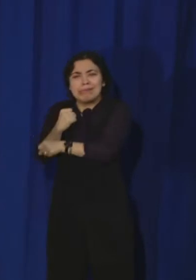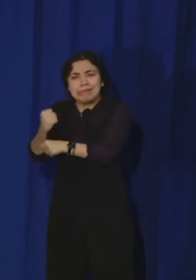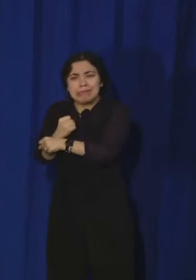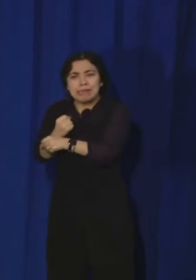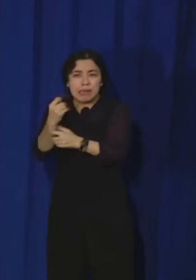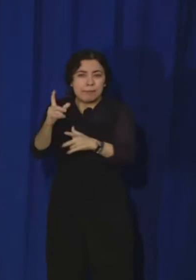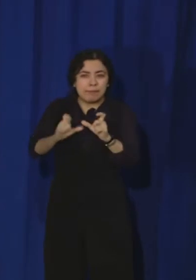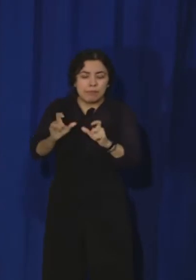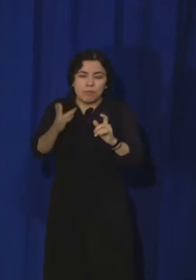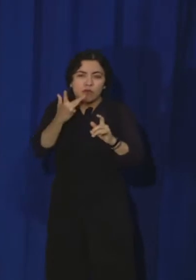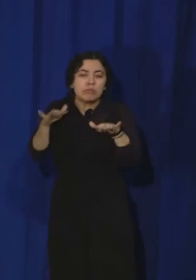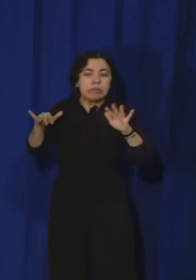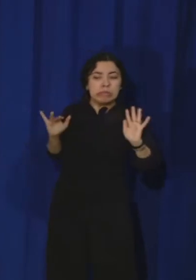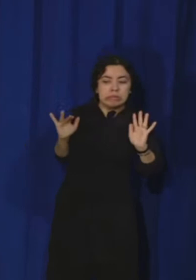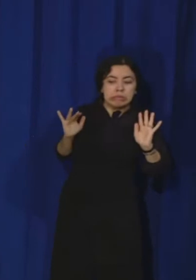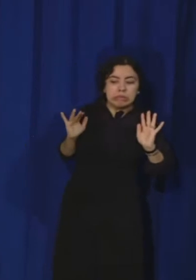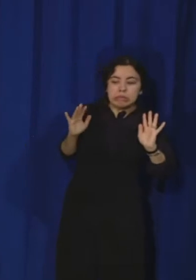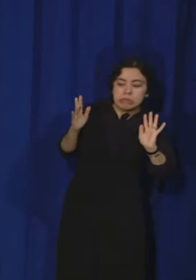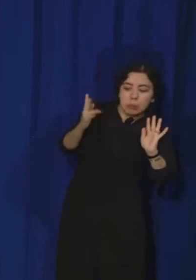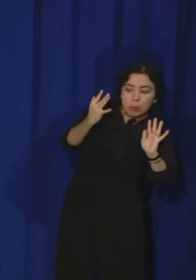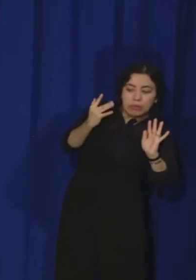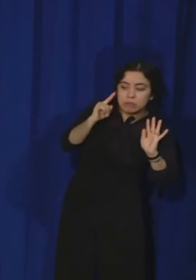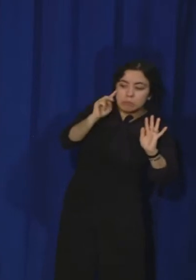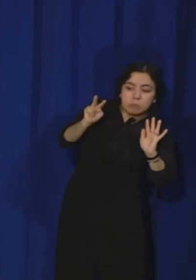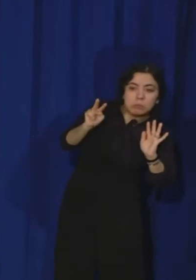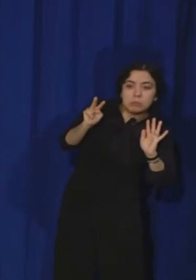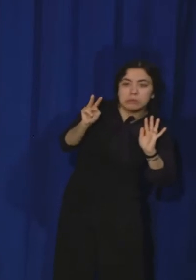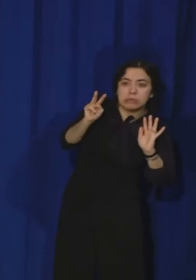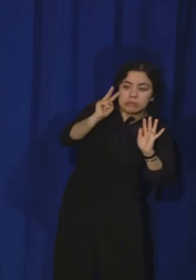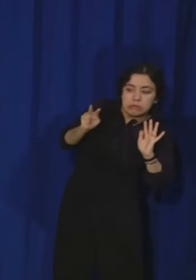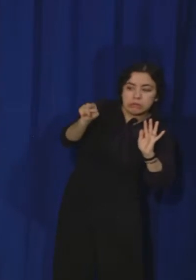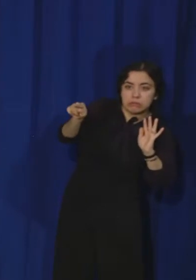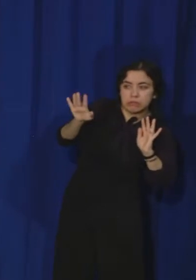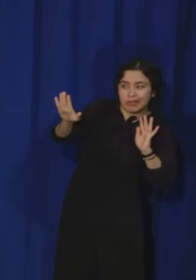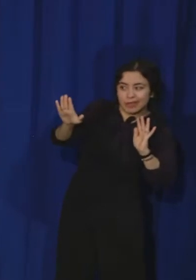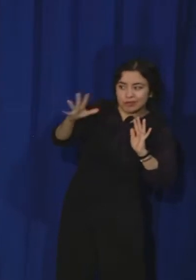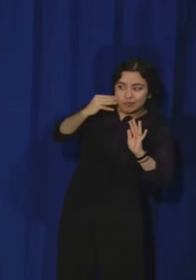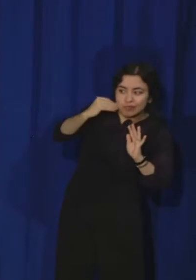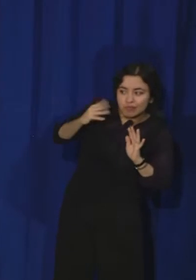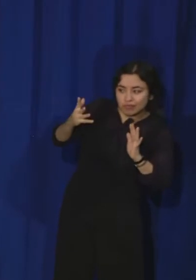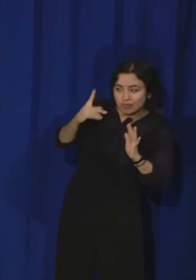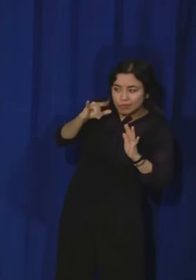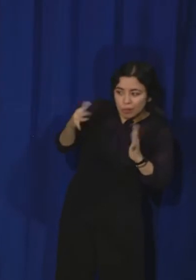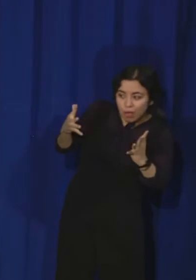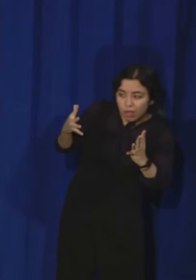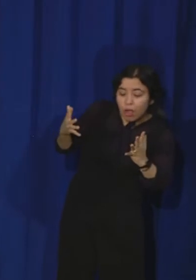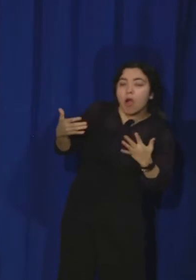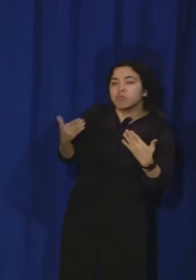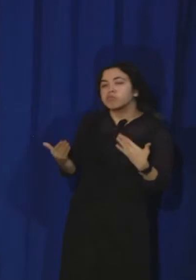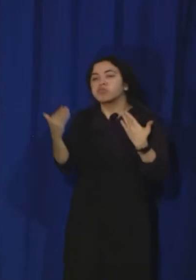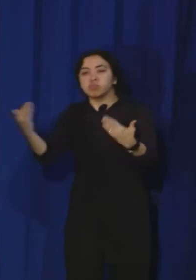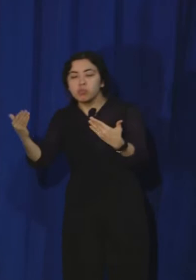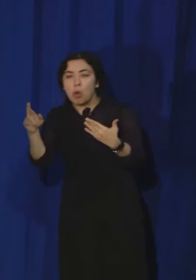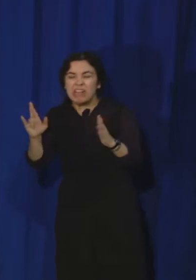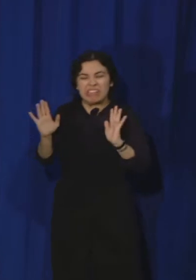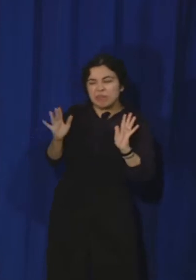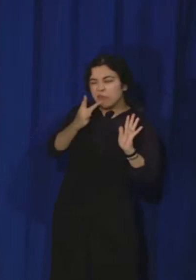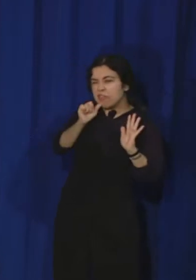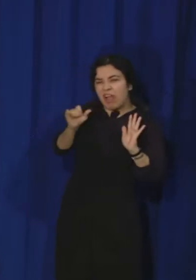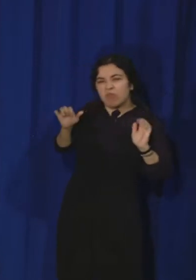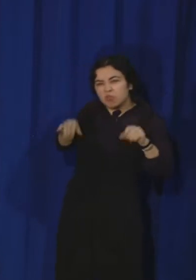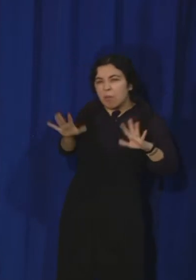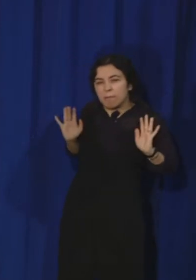asking to wait and see, or who have, historical distrust around thinking about whether a vaccine makes sense for them or